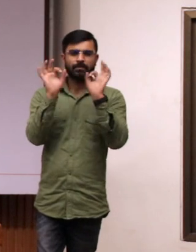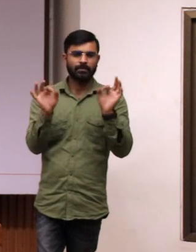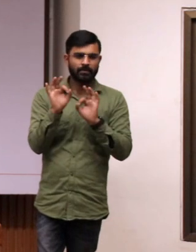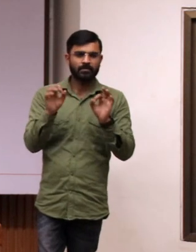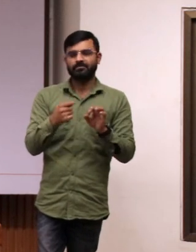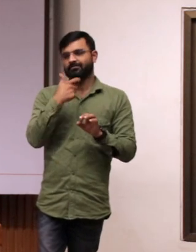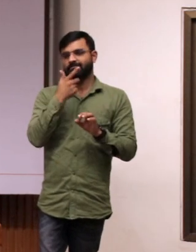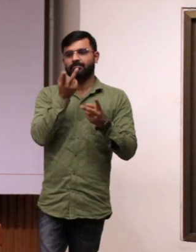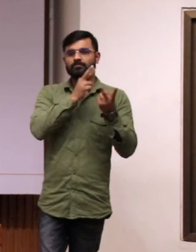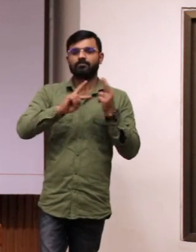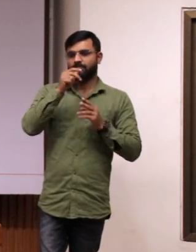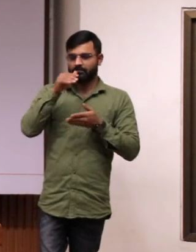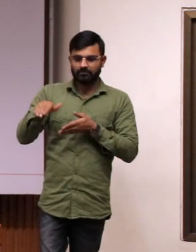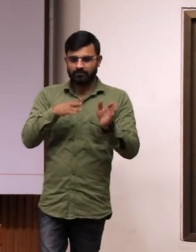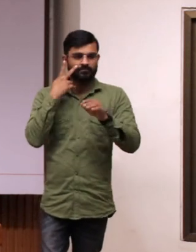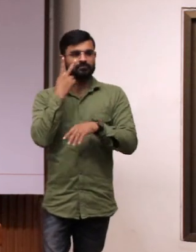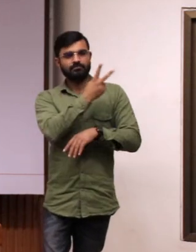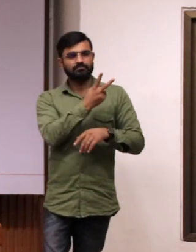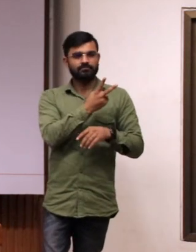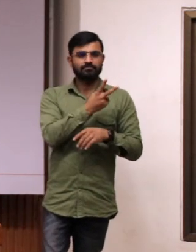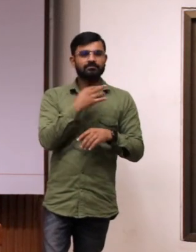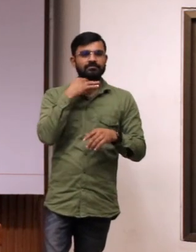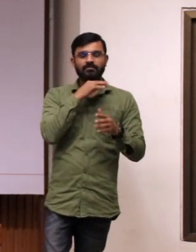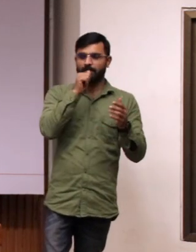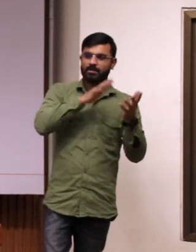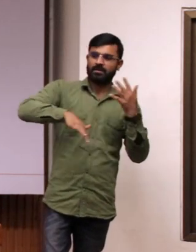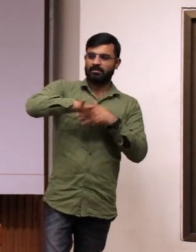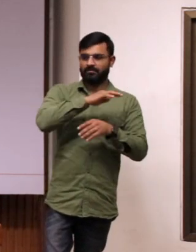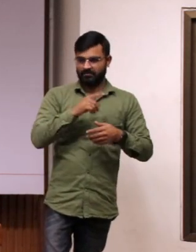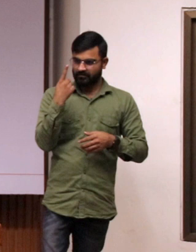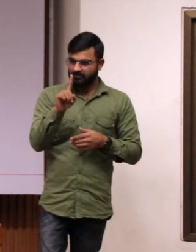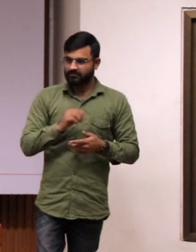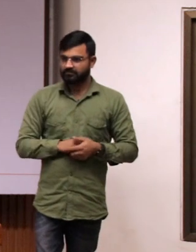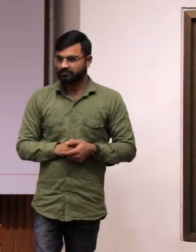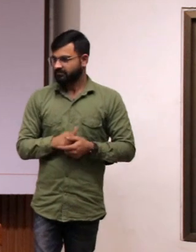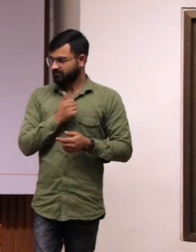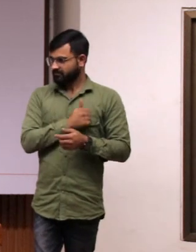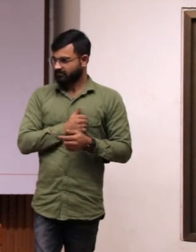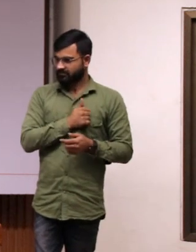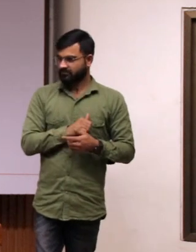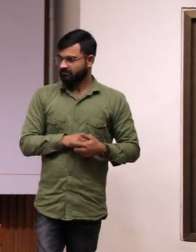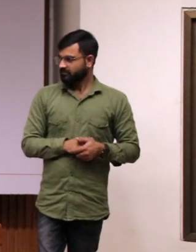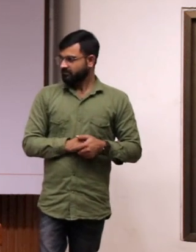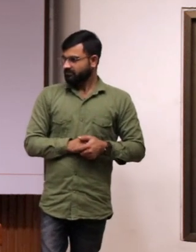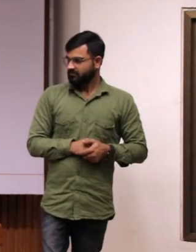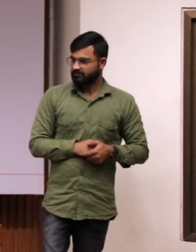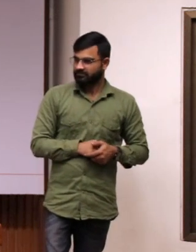you smile and go to River Yamuna to see the dirty water, right? So I'm sorry, my